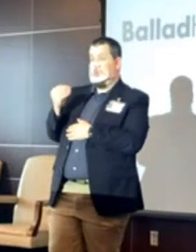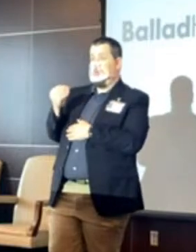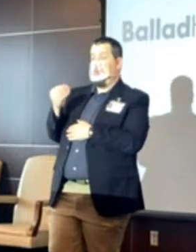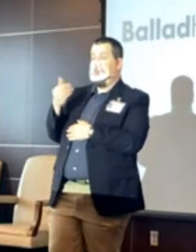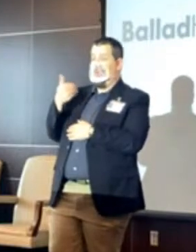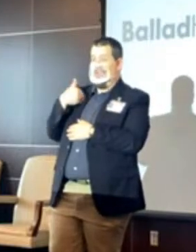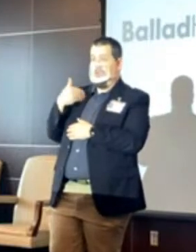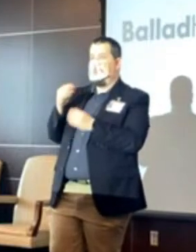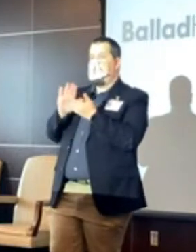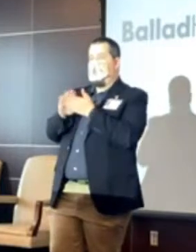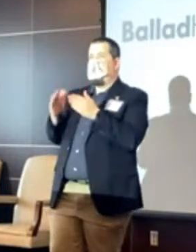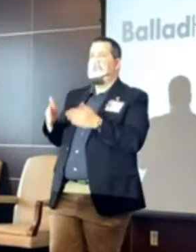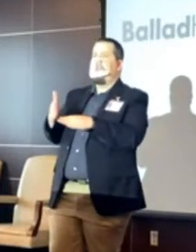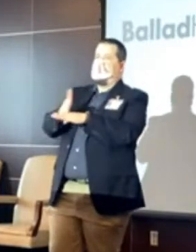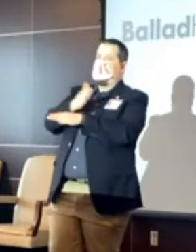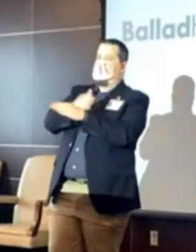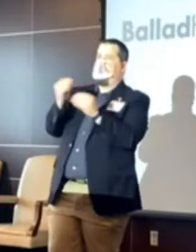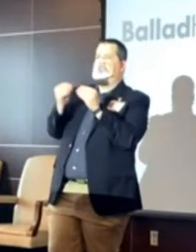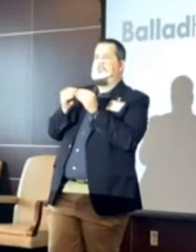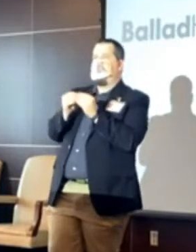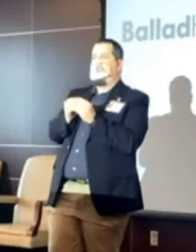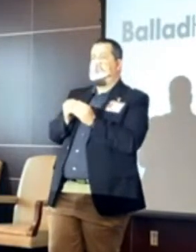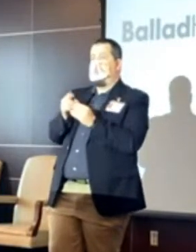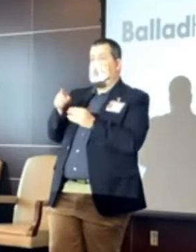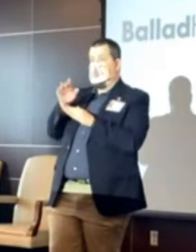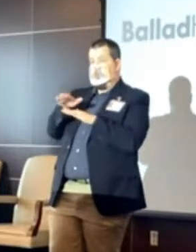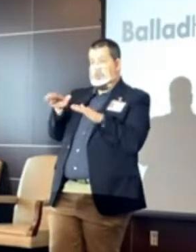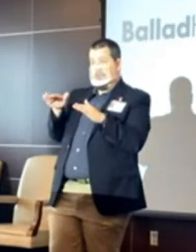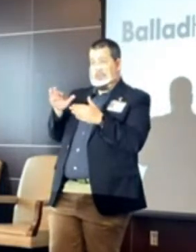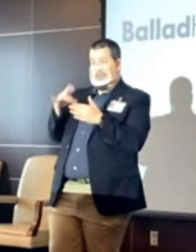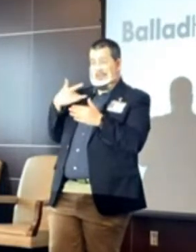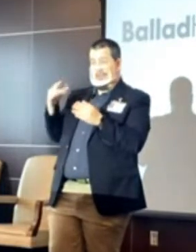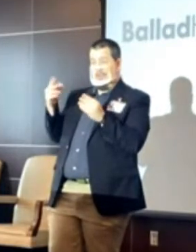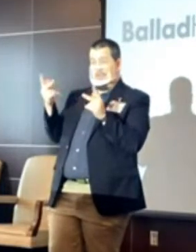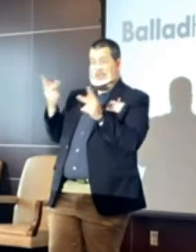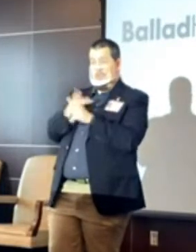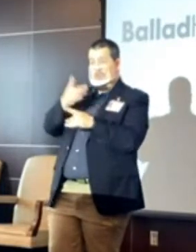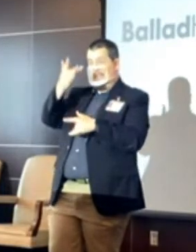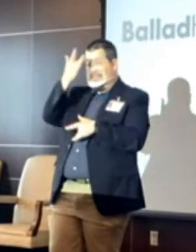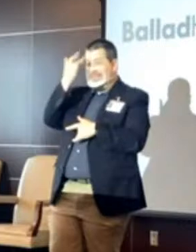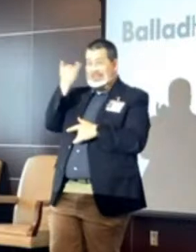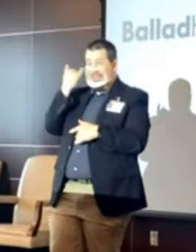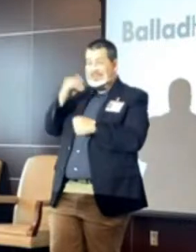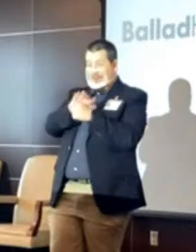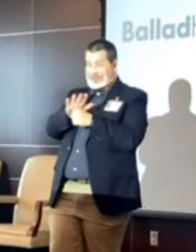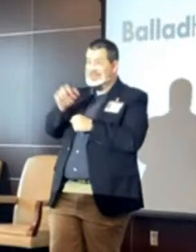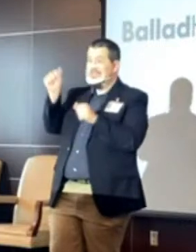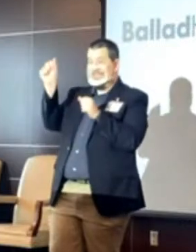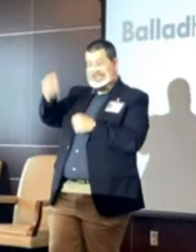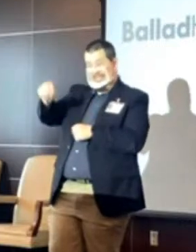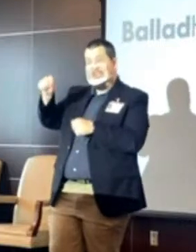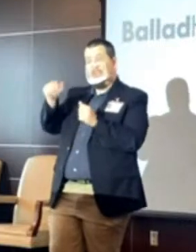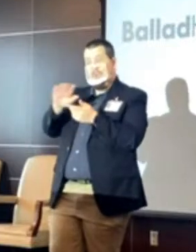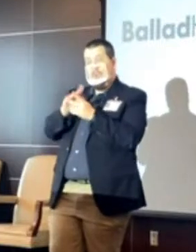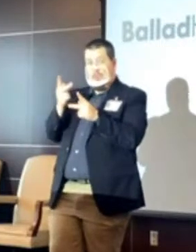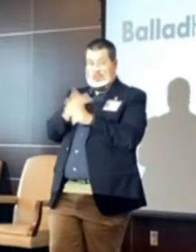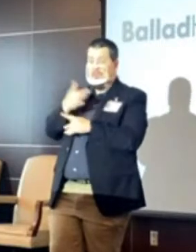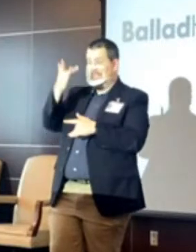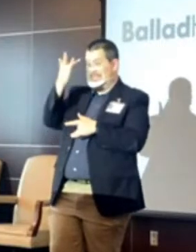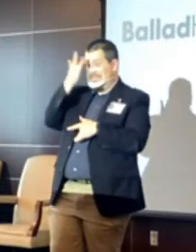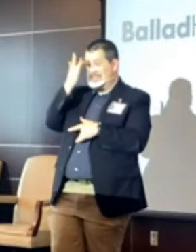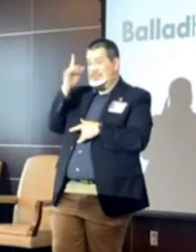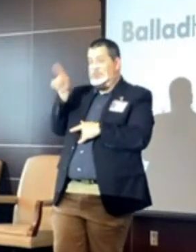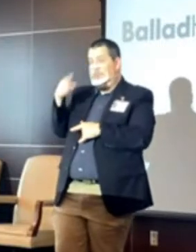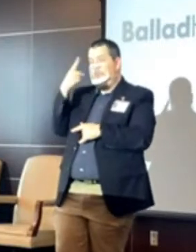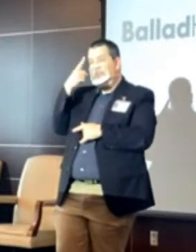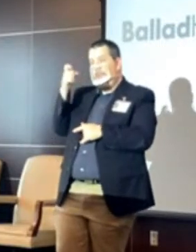just amplified a lot of those efforts. So do those kids end up sicker if they get COVID? They could potentially, yes, end up sicker